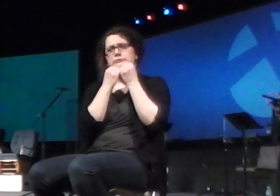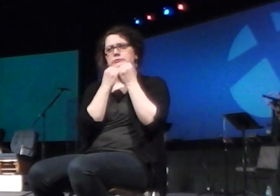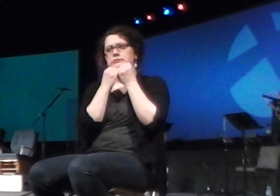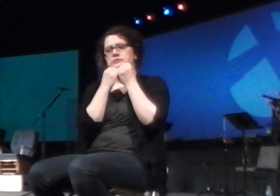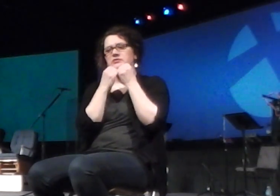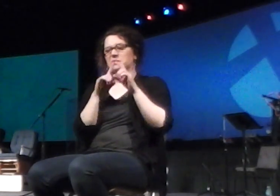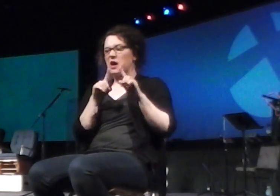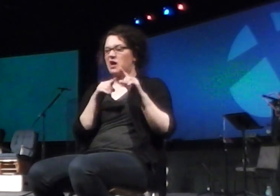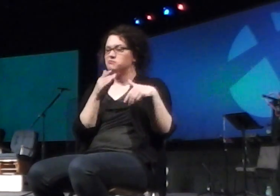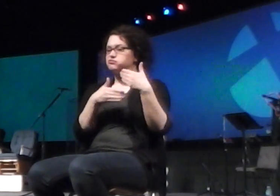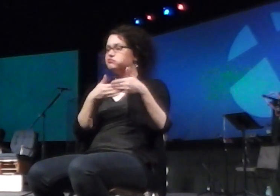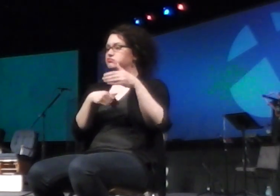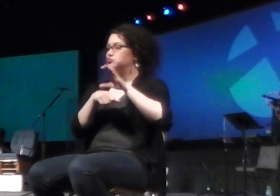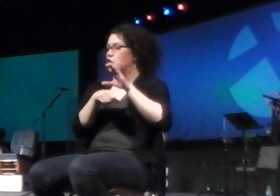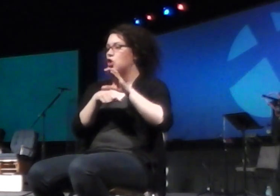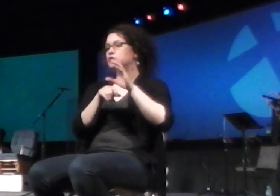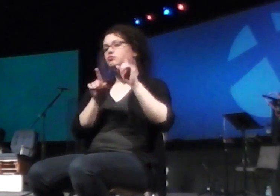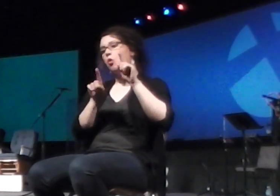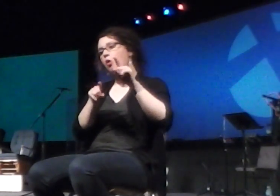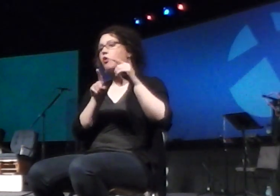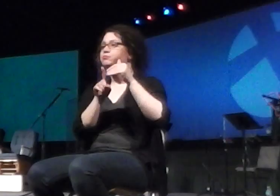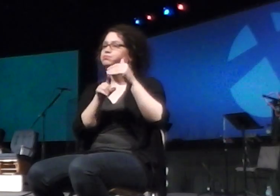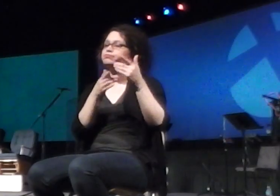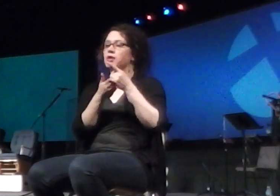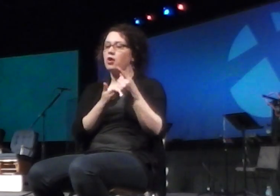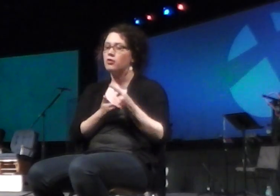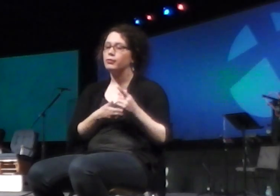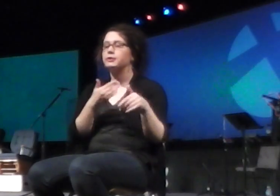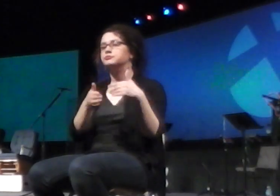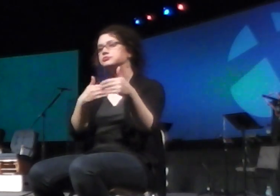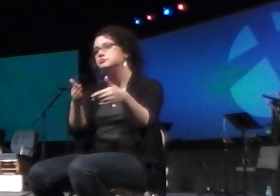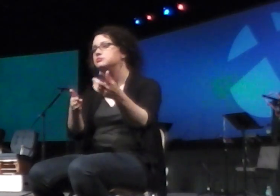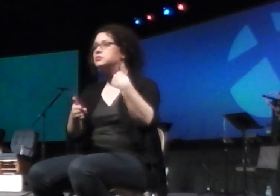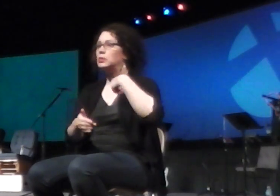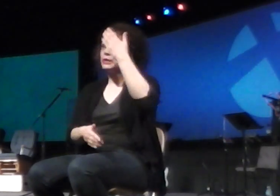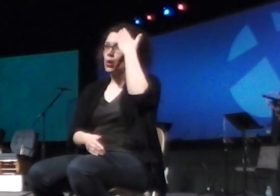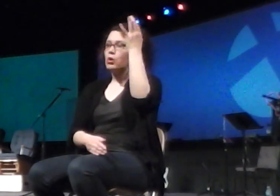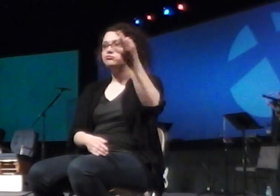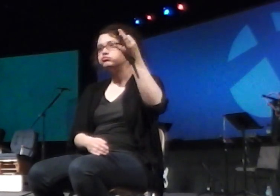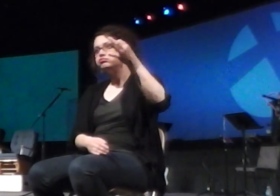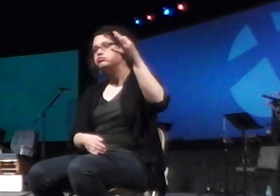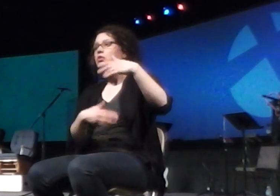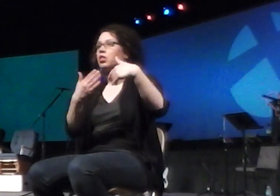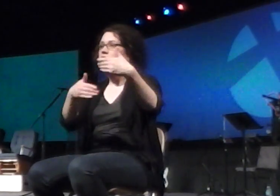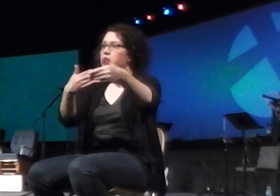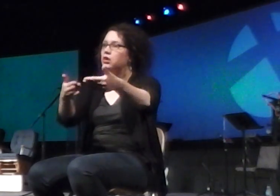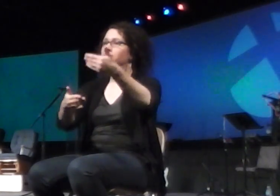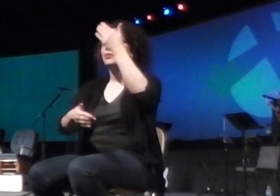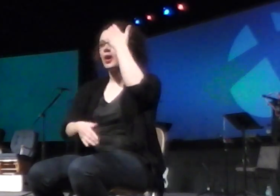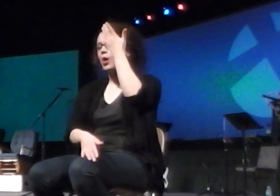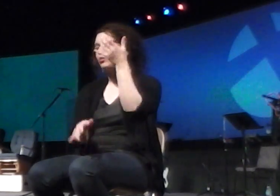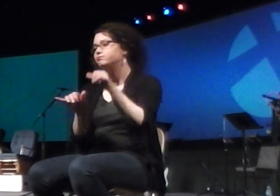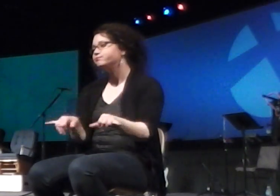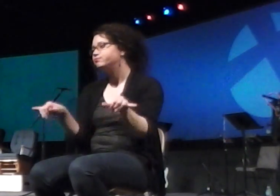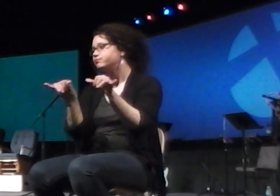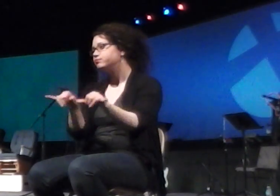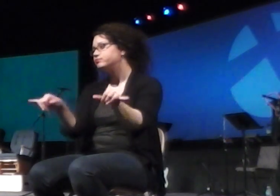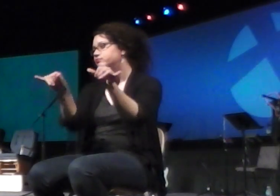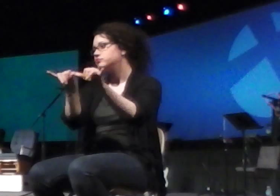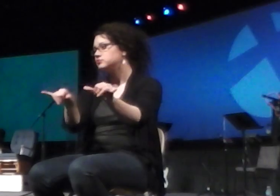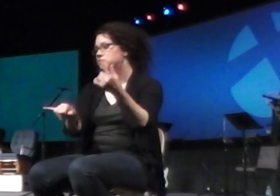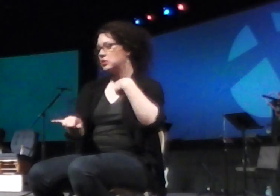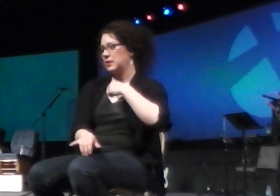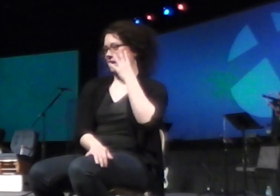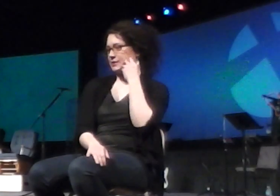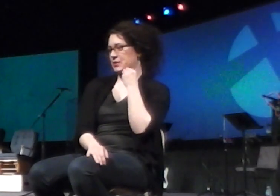lives. We've prayed the same prayers all our lives. We know what the pastor's going to preach on before he says it. And so, we kind of